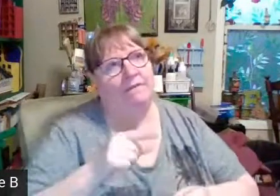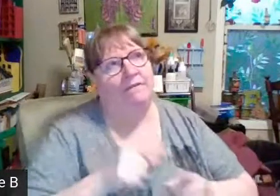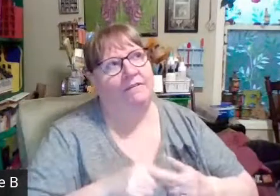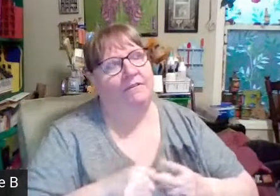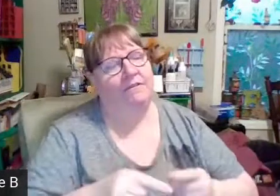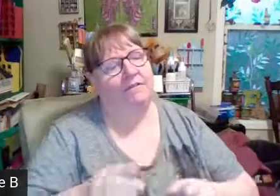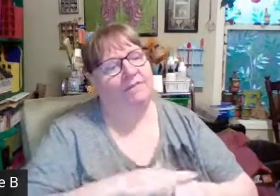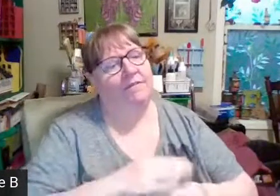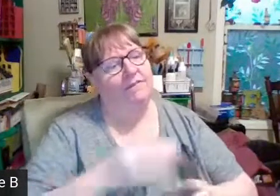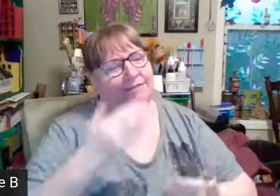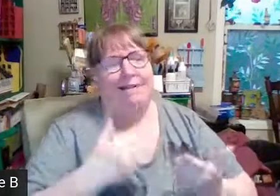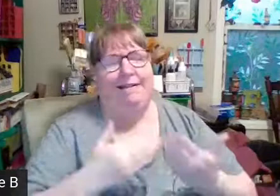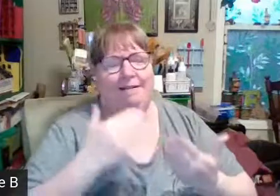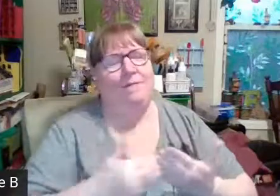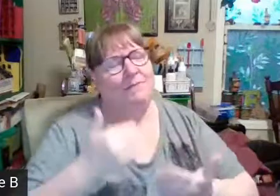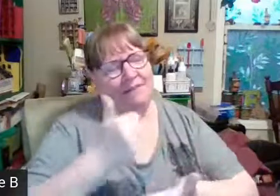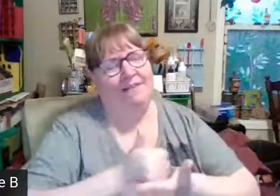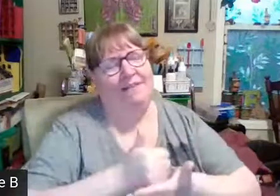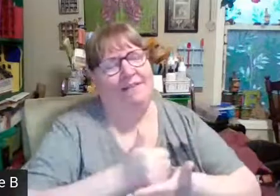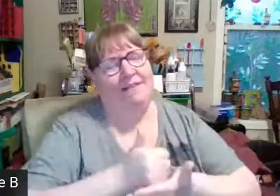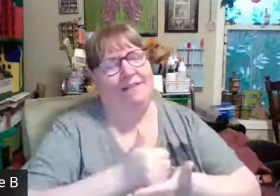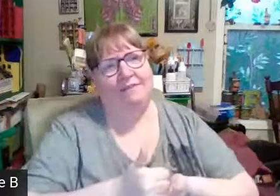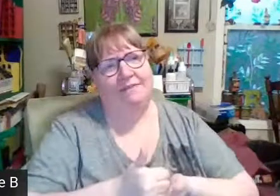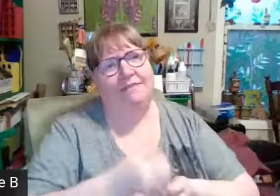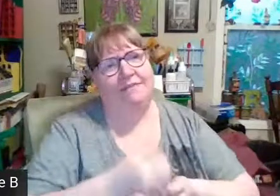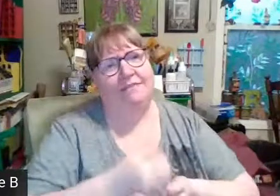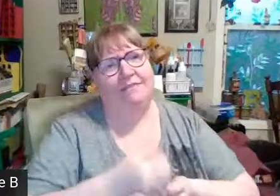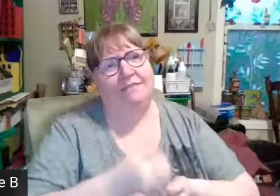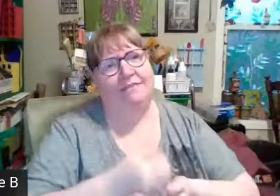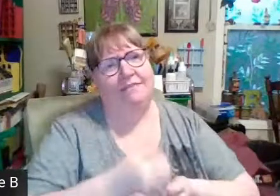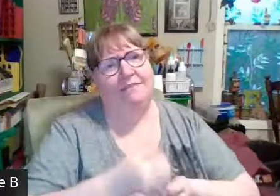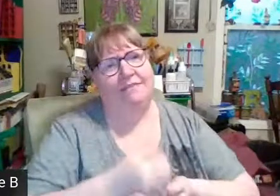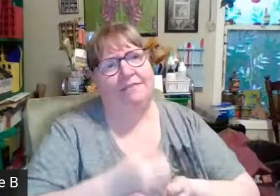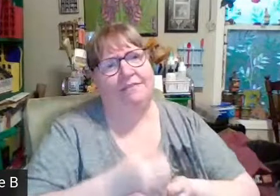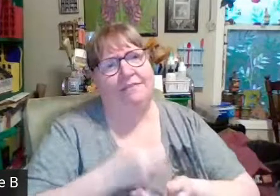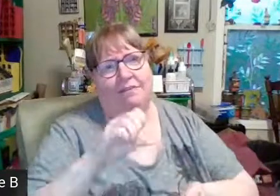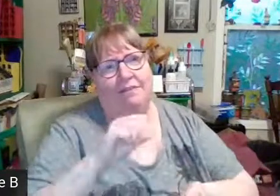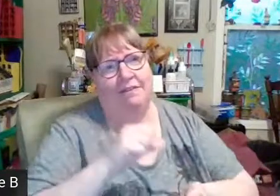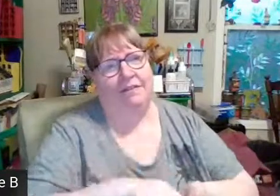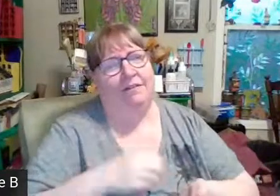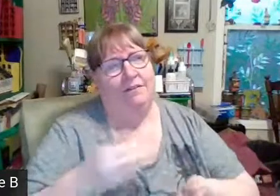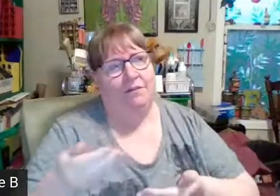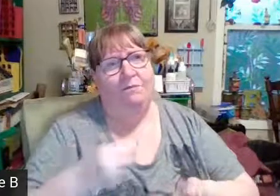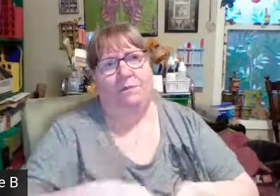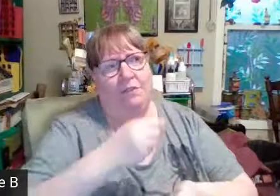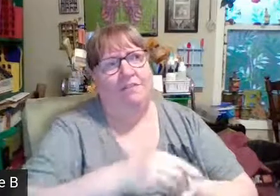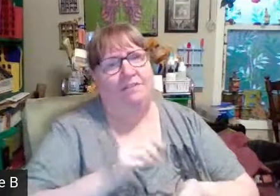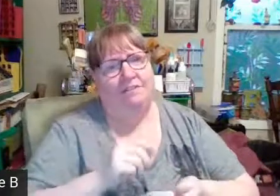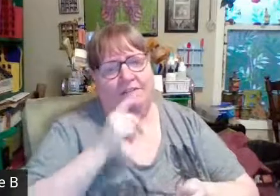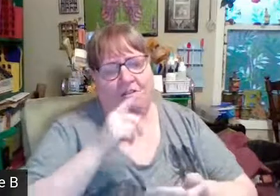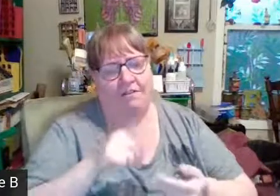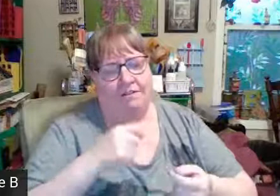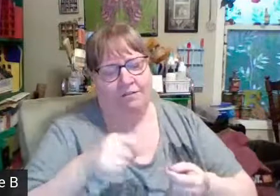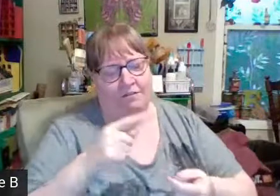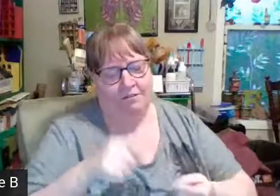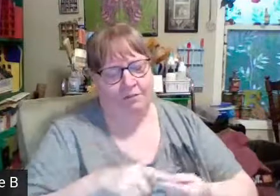actually helps us choose, or helps Jean Peter choose, which kits apply to which person. Now, we all know if you're a